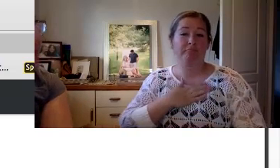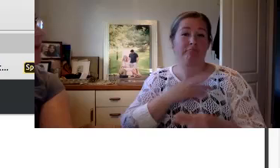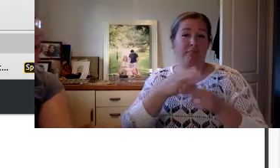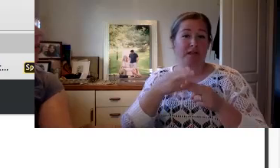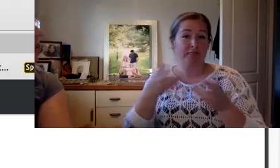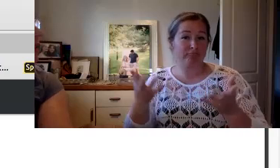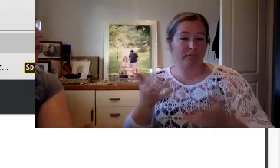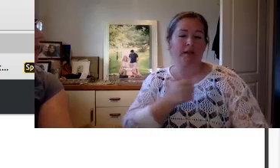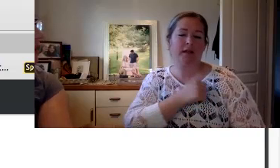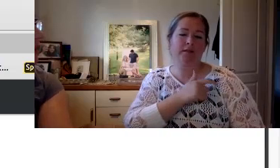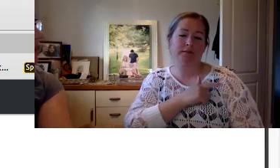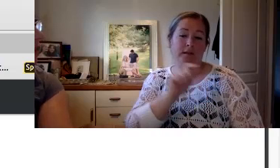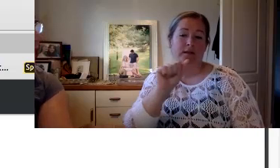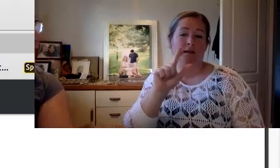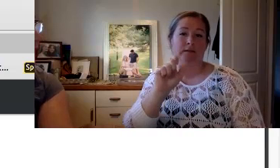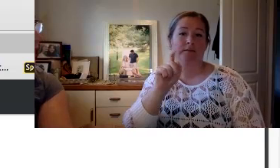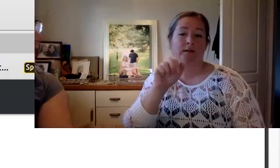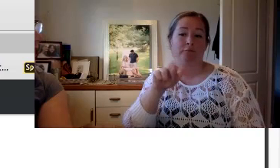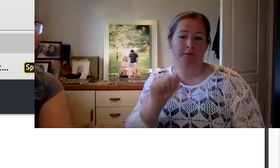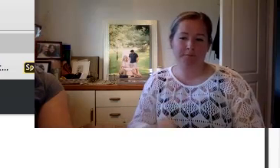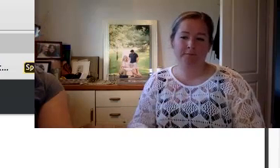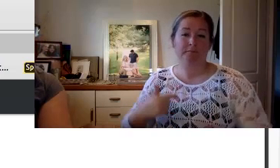I have a